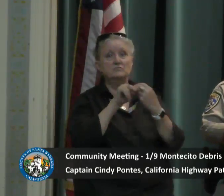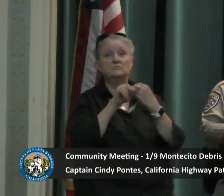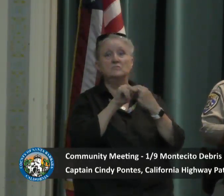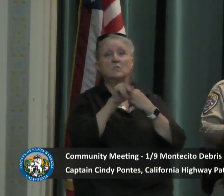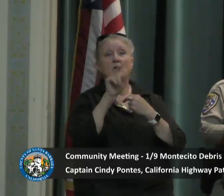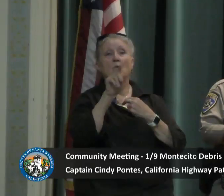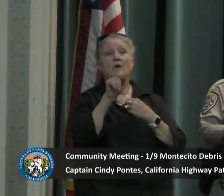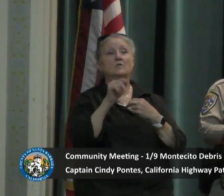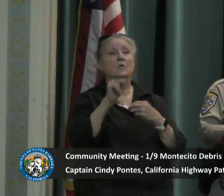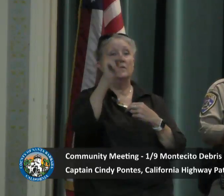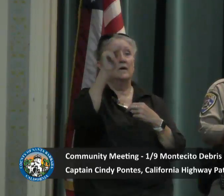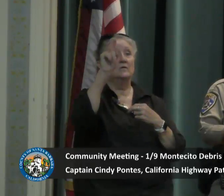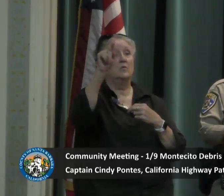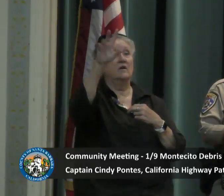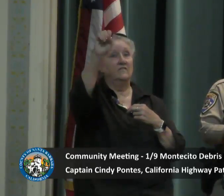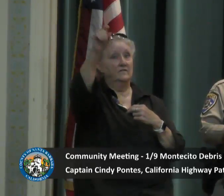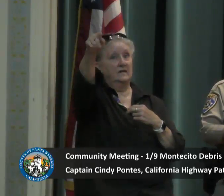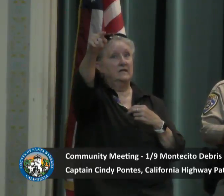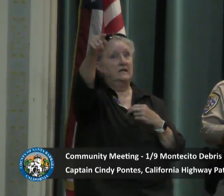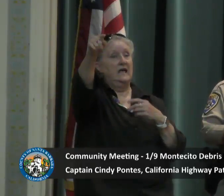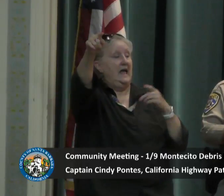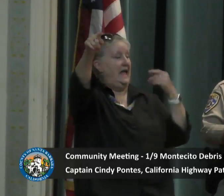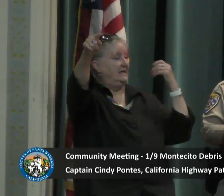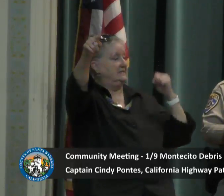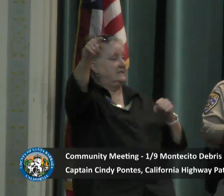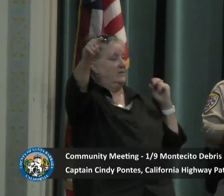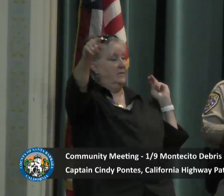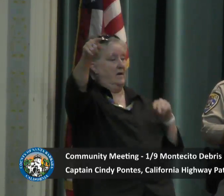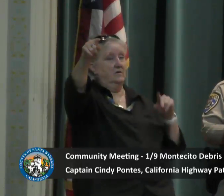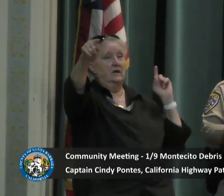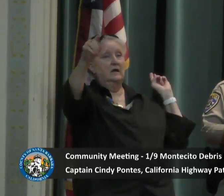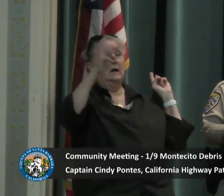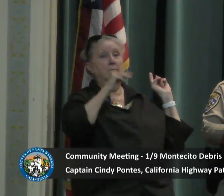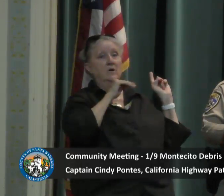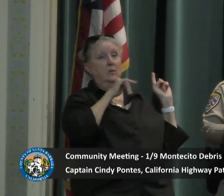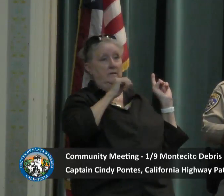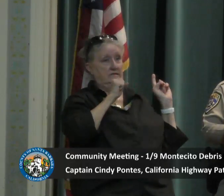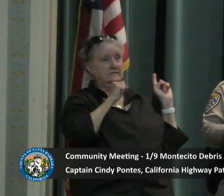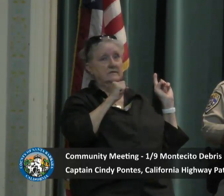at the 150 and southbound at Milpas, along with all the